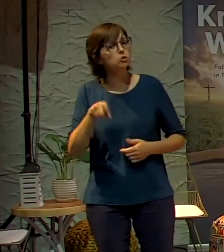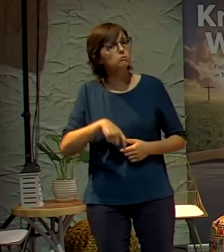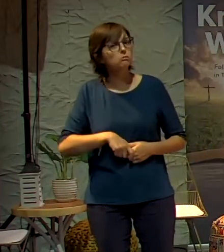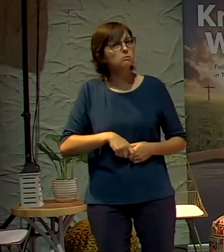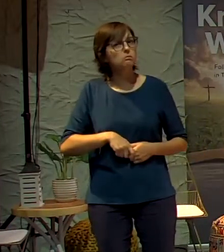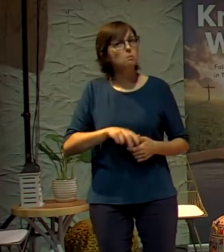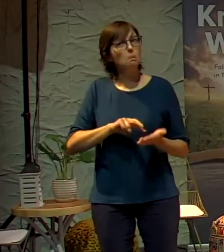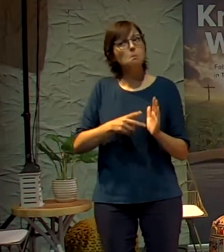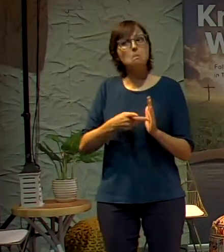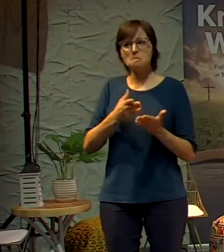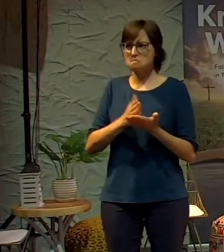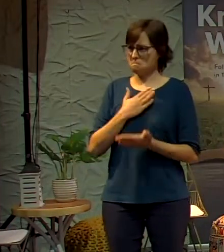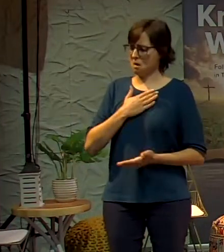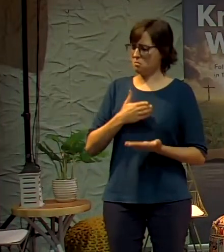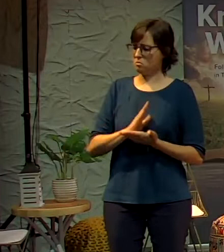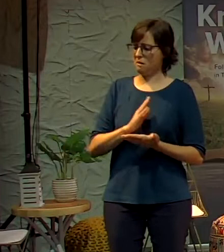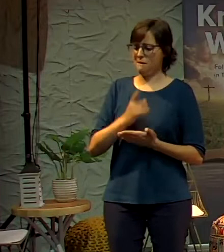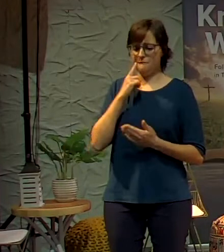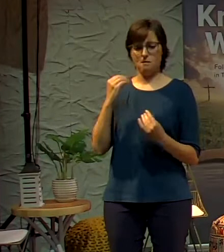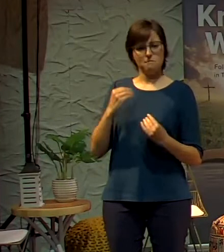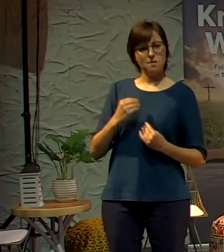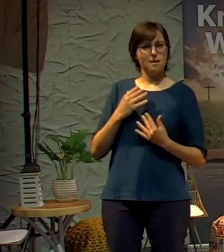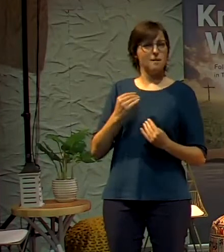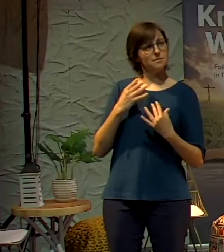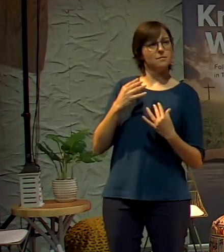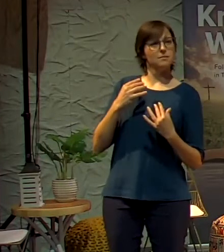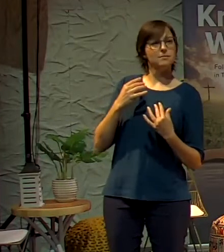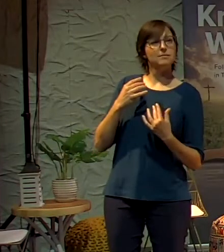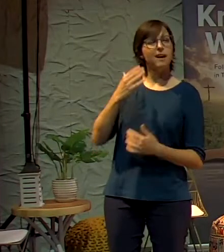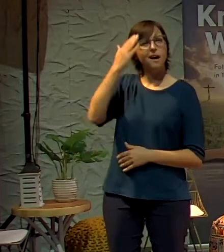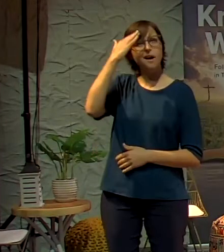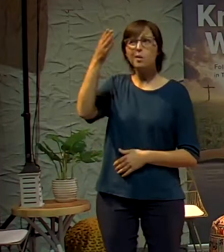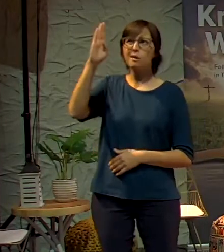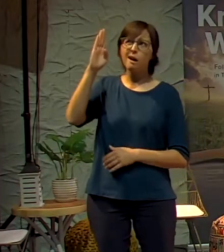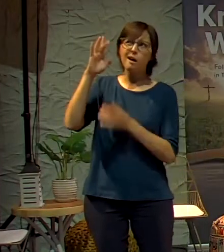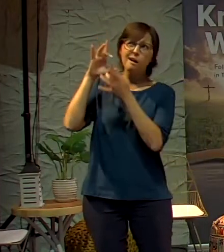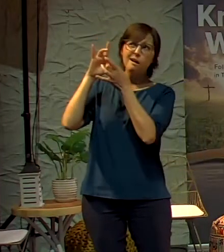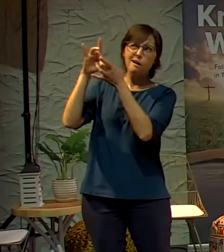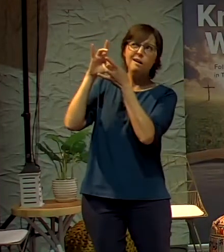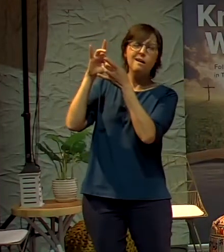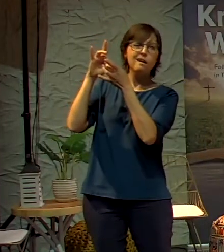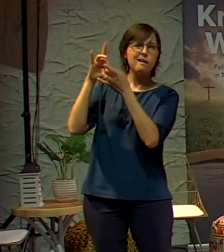Therefore, I'm entitled to blessings. I know God. Me and God are cool.